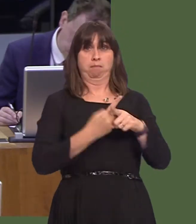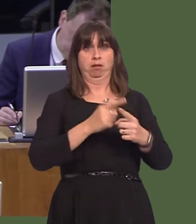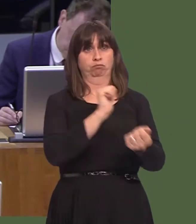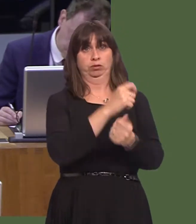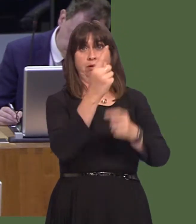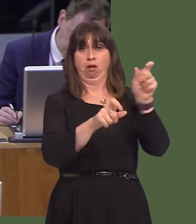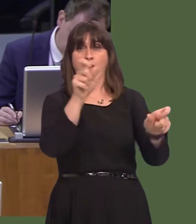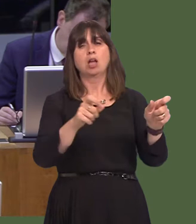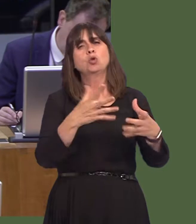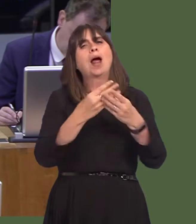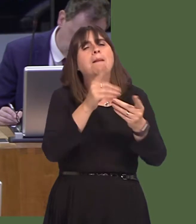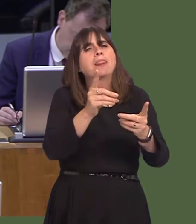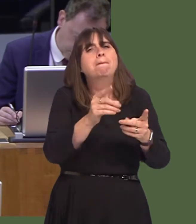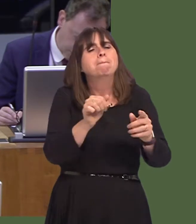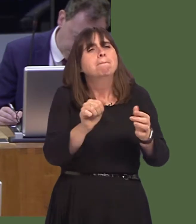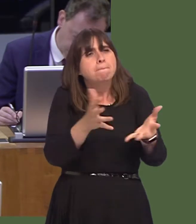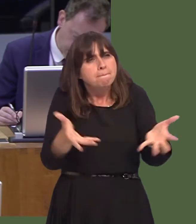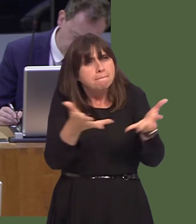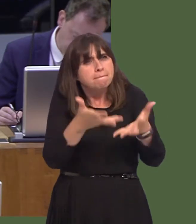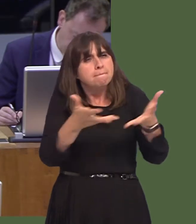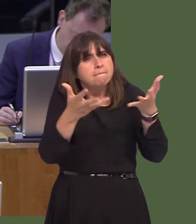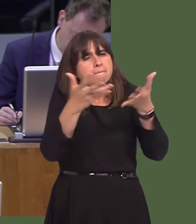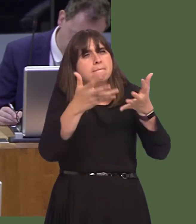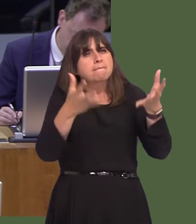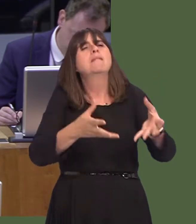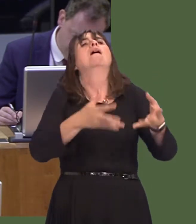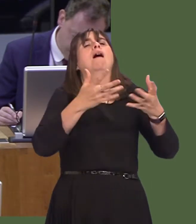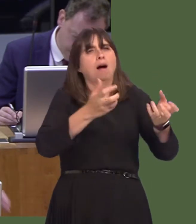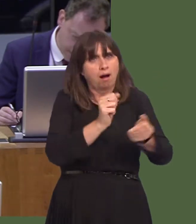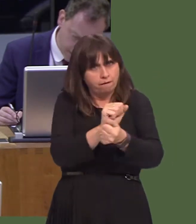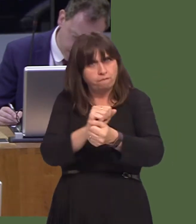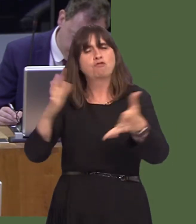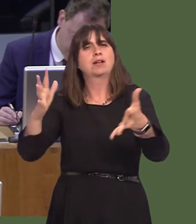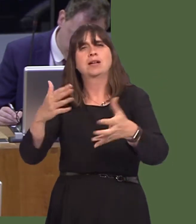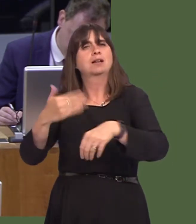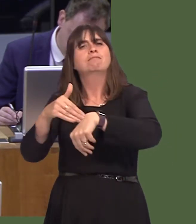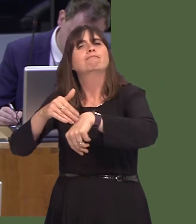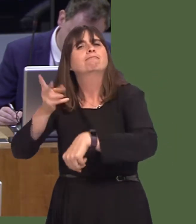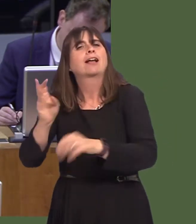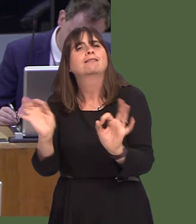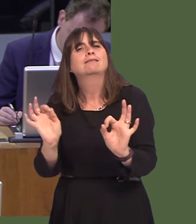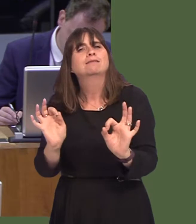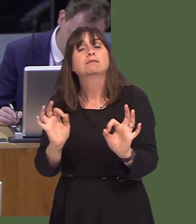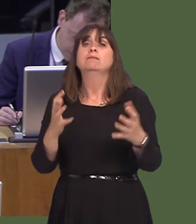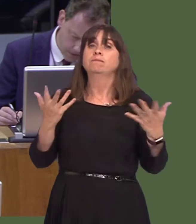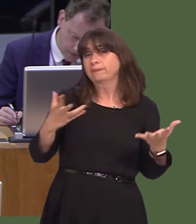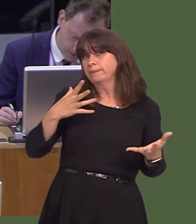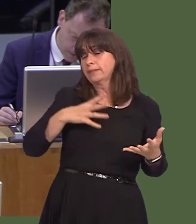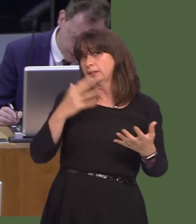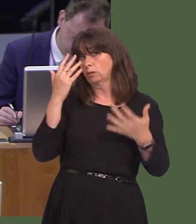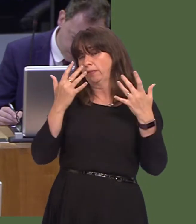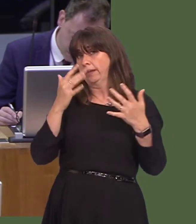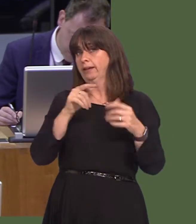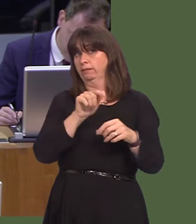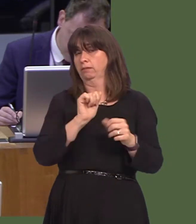with rehabilitation and prevent reoffending. So, regardless of where the responsibilities over prisons lie,